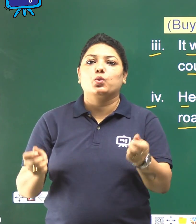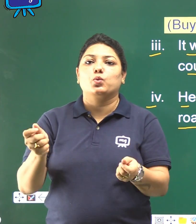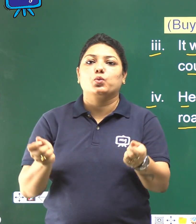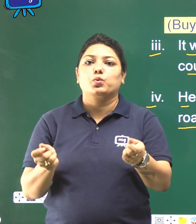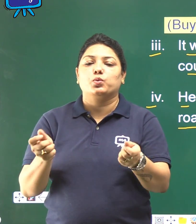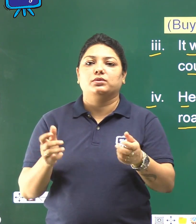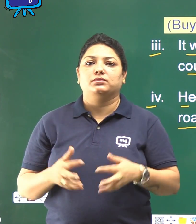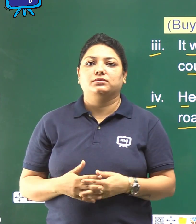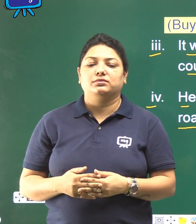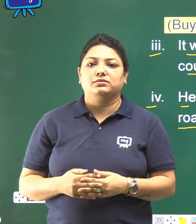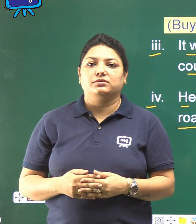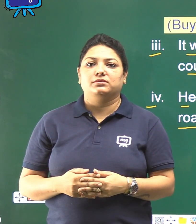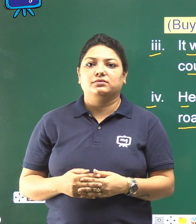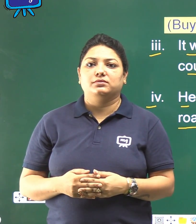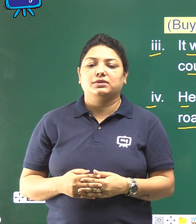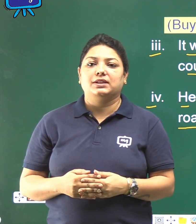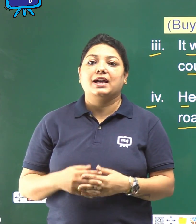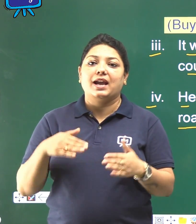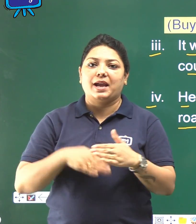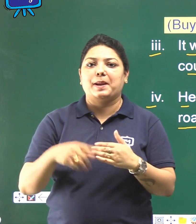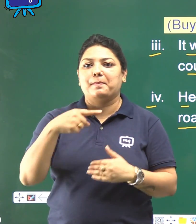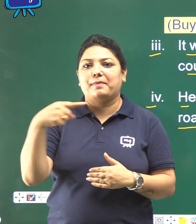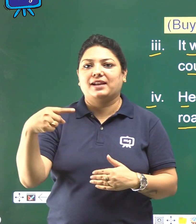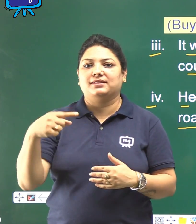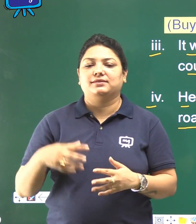draw in the blank.